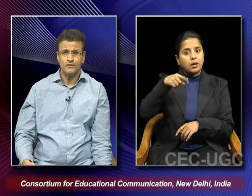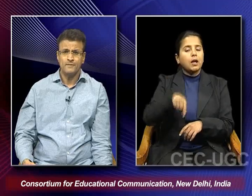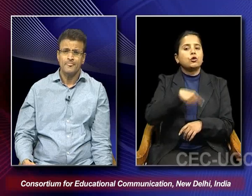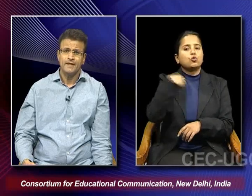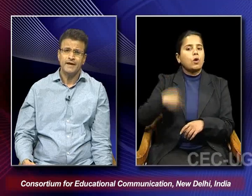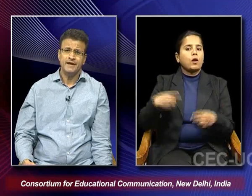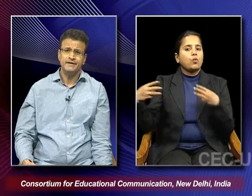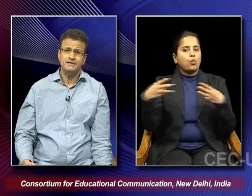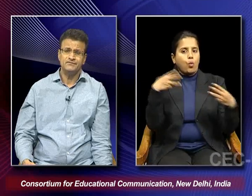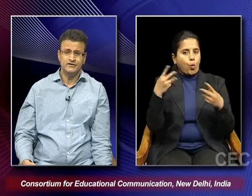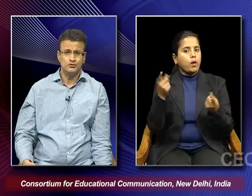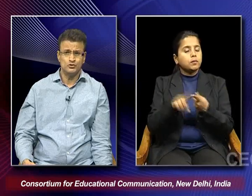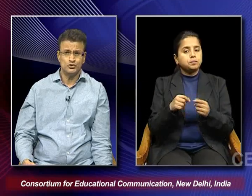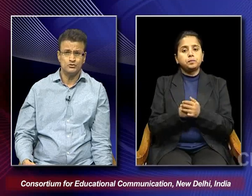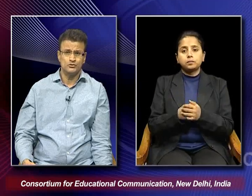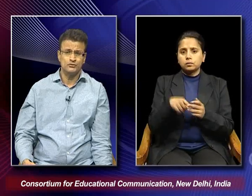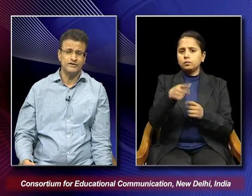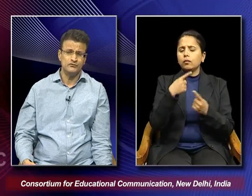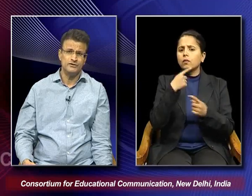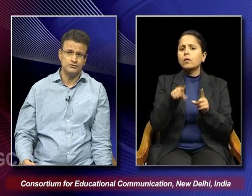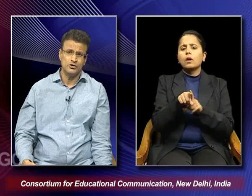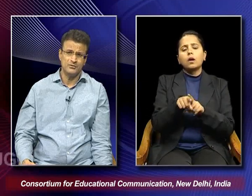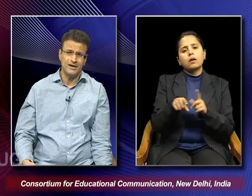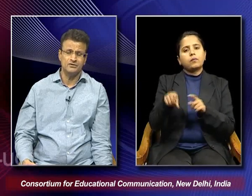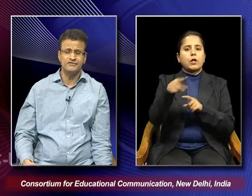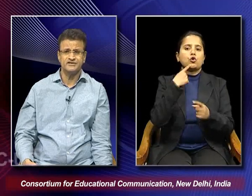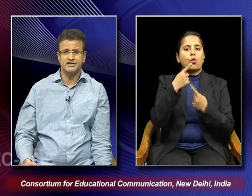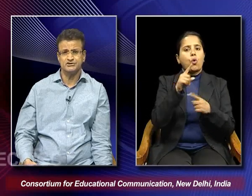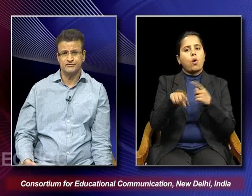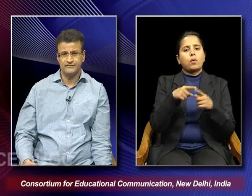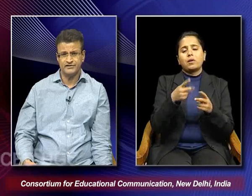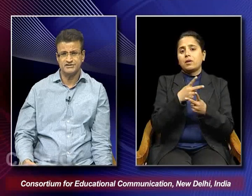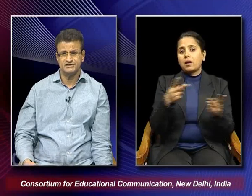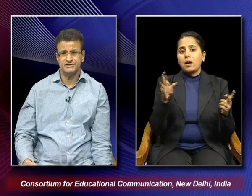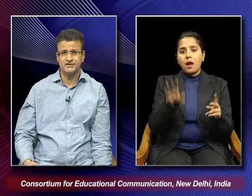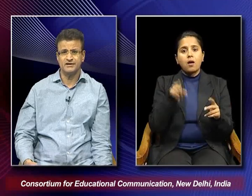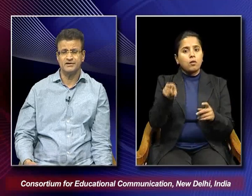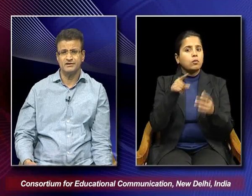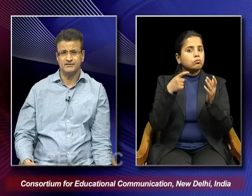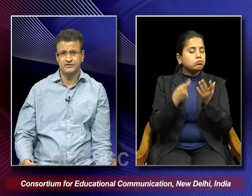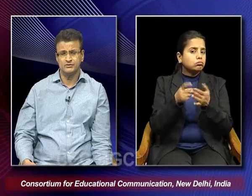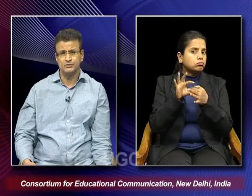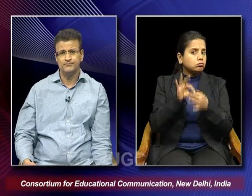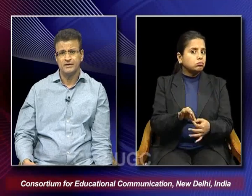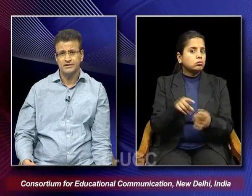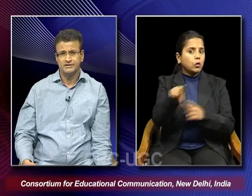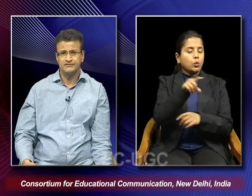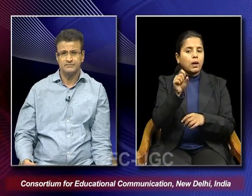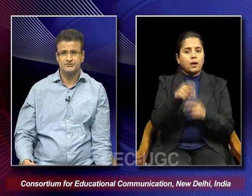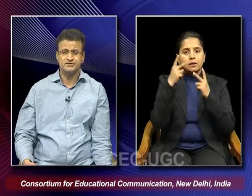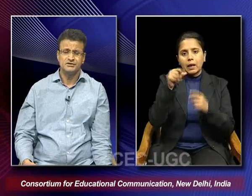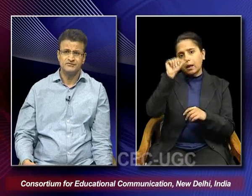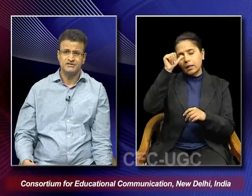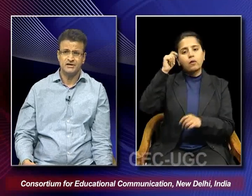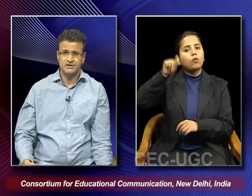war. And when you talk about the various kinds of references, then one can refer to Hindi